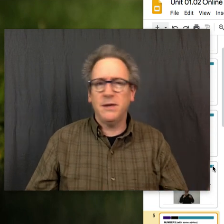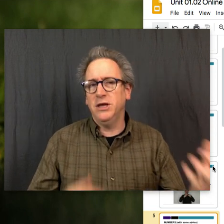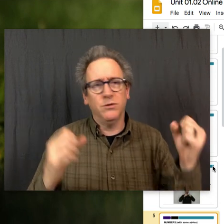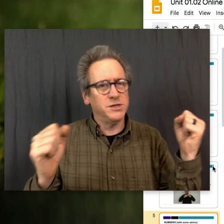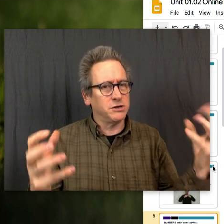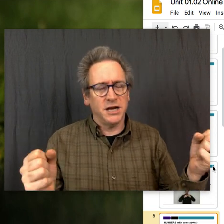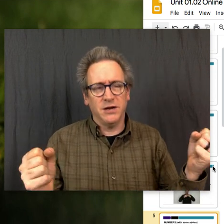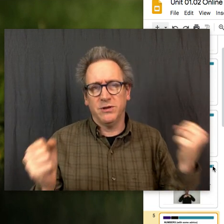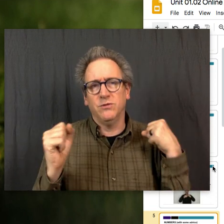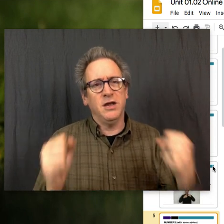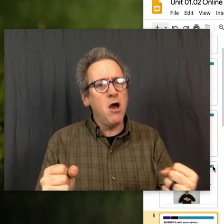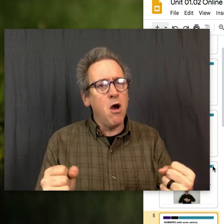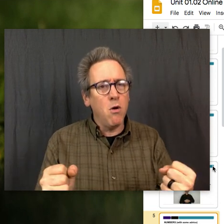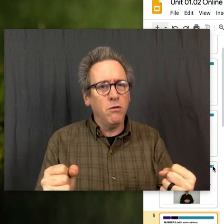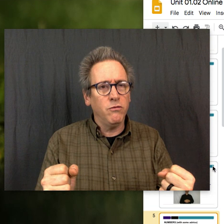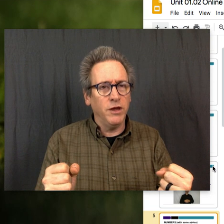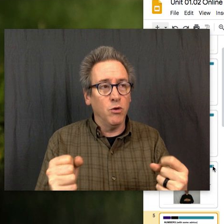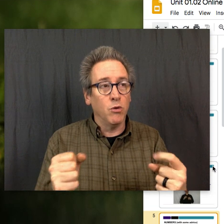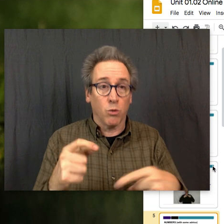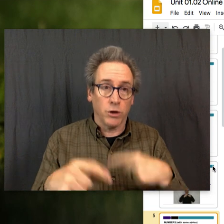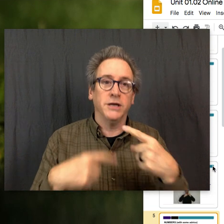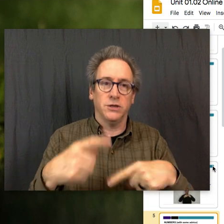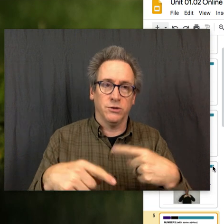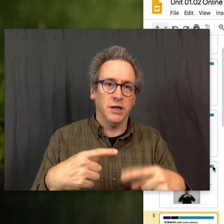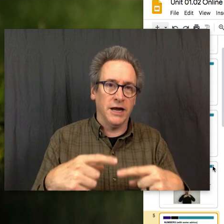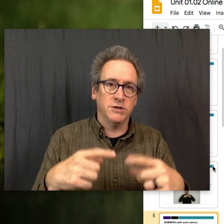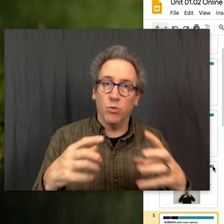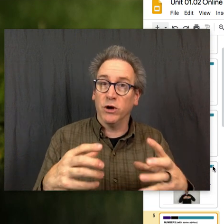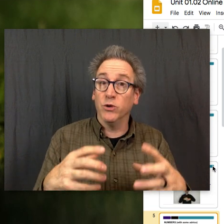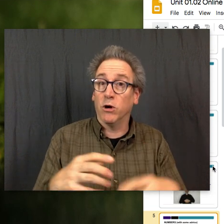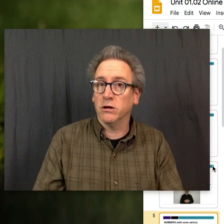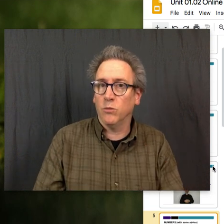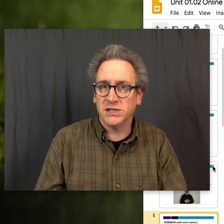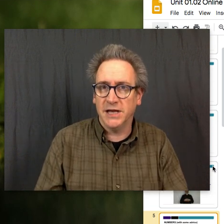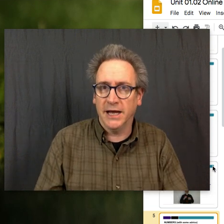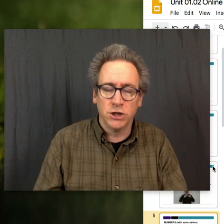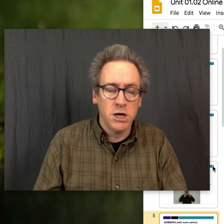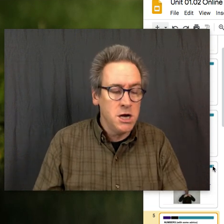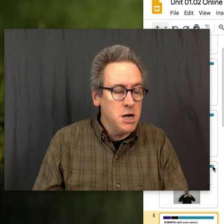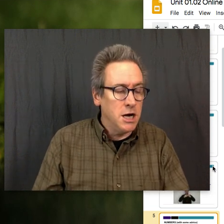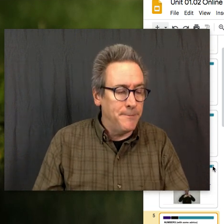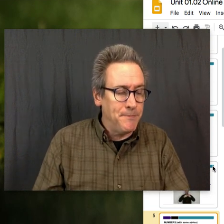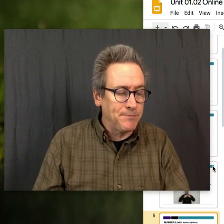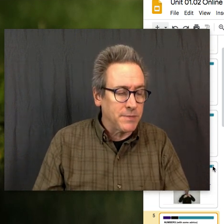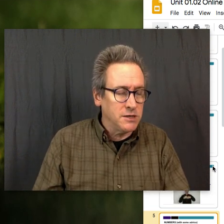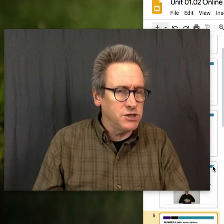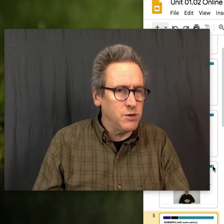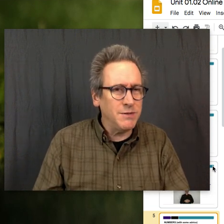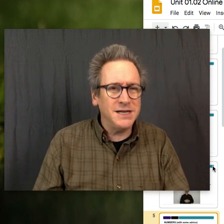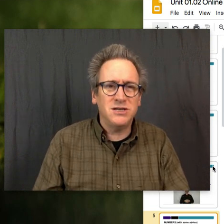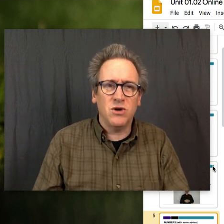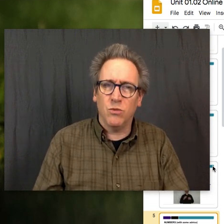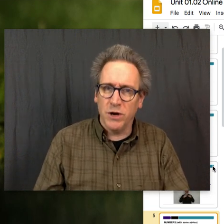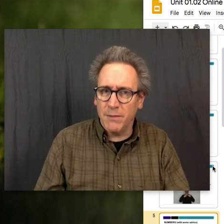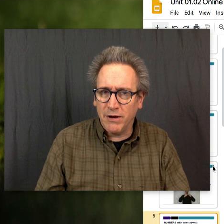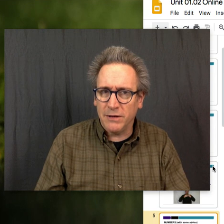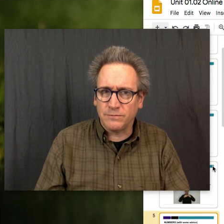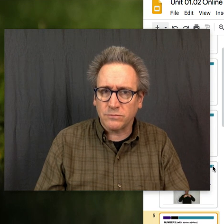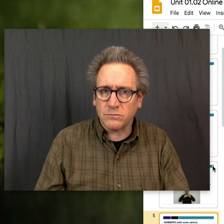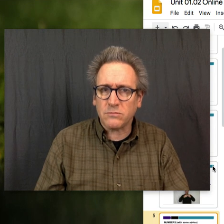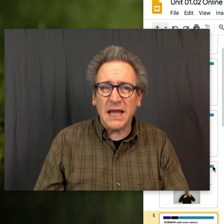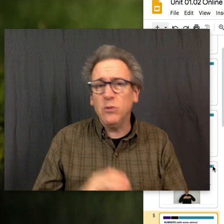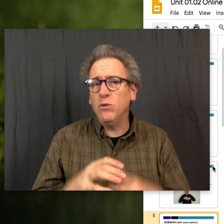moment they meet you and start signing with you, they know that you are working to learn the language and where you are, what stage. So I would say don't worry about